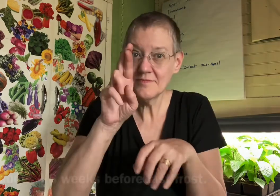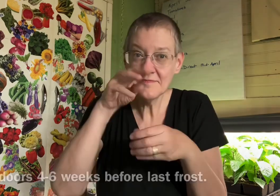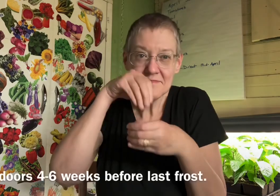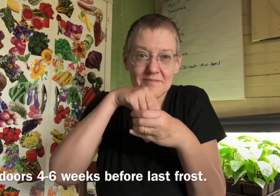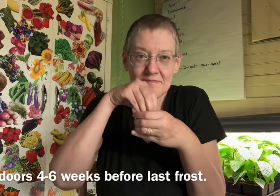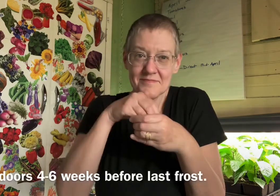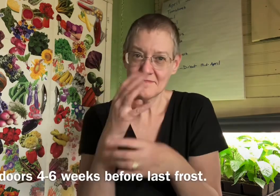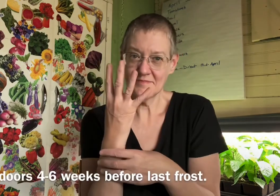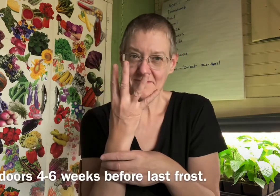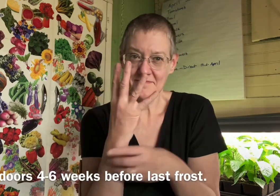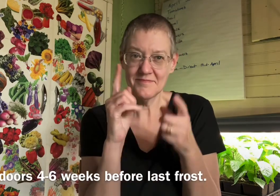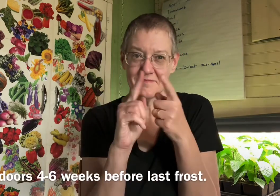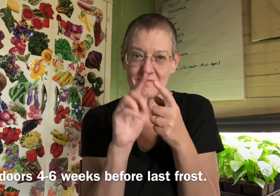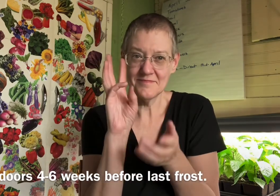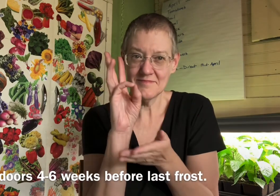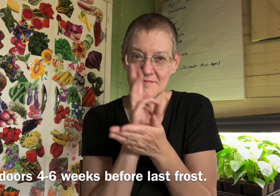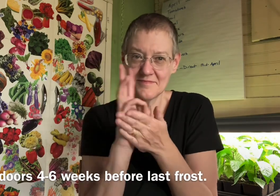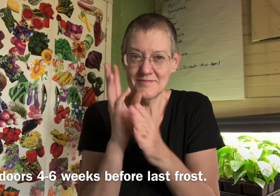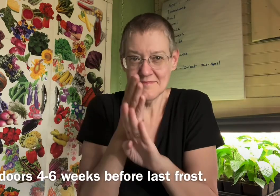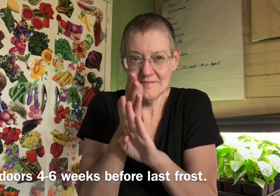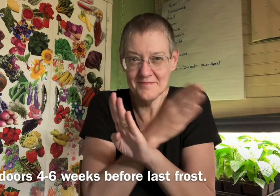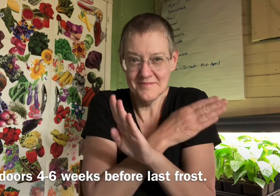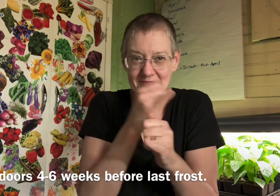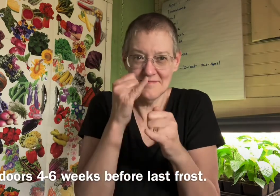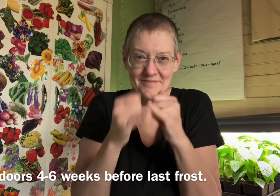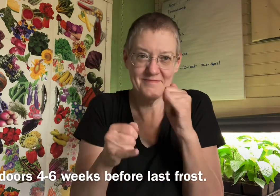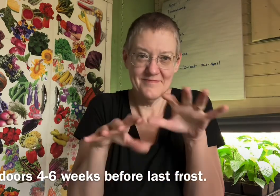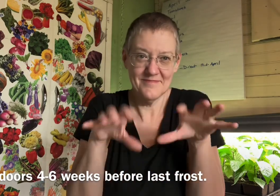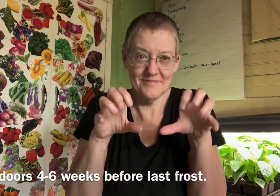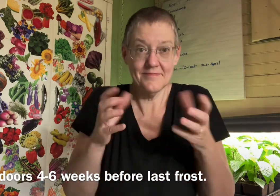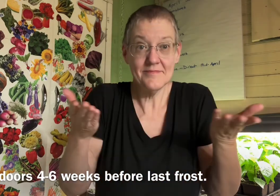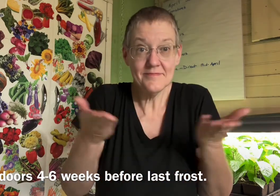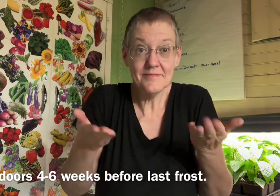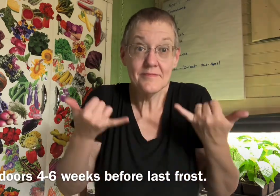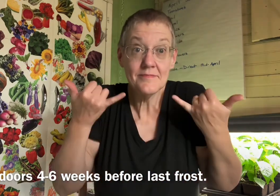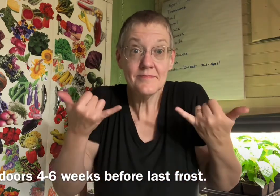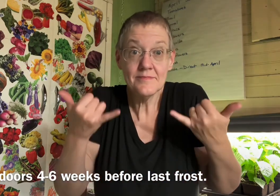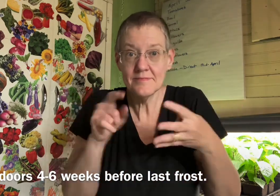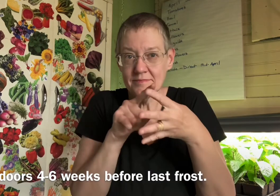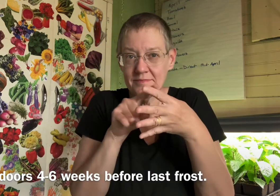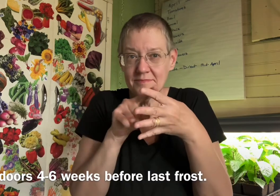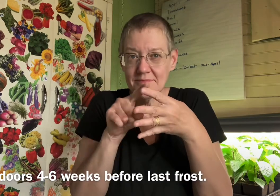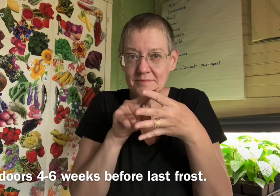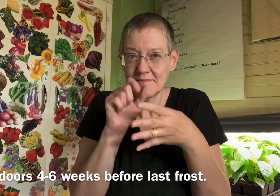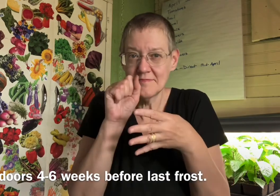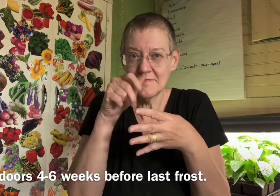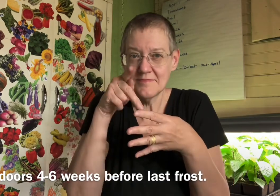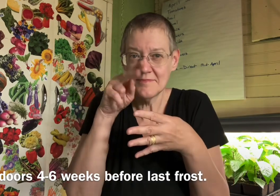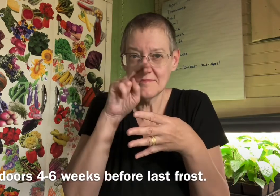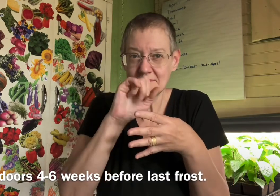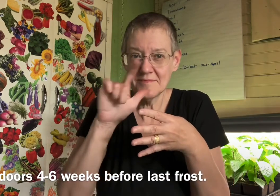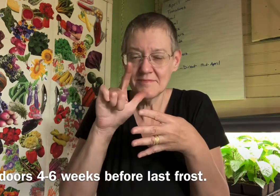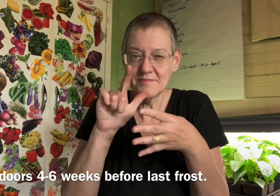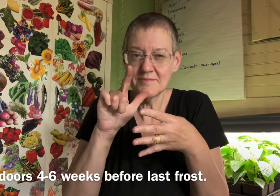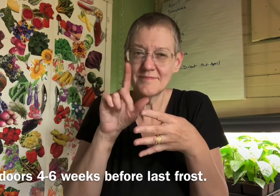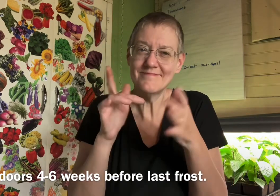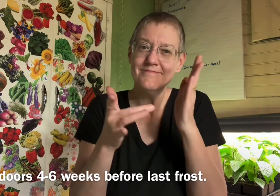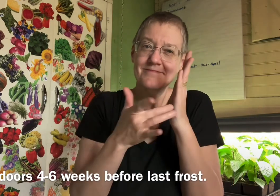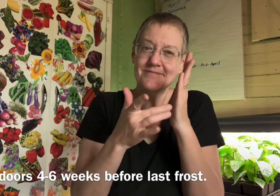frost, or indoors 4 to 6 weeks after the last frost. Here it's early April, and technically